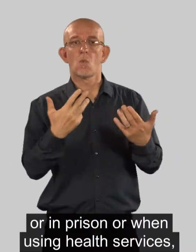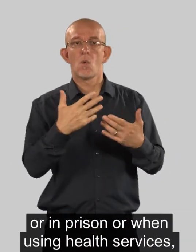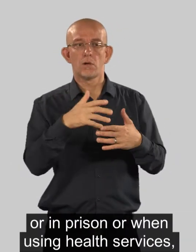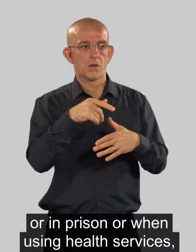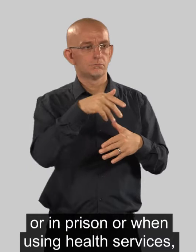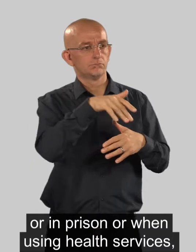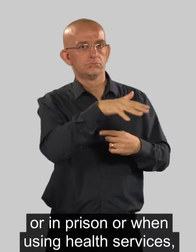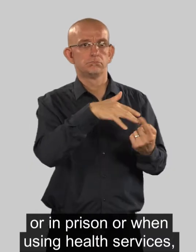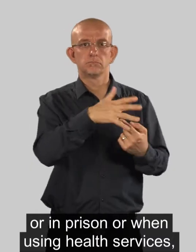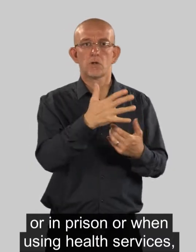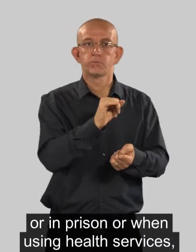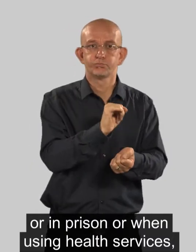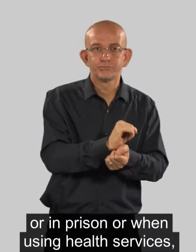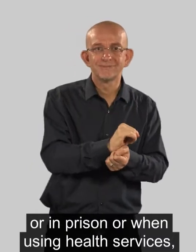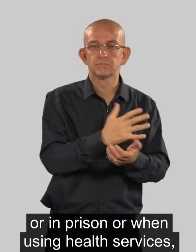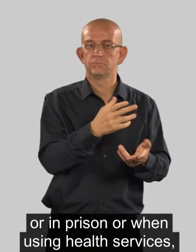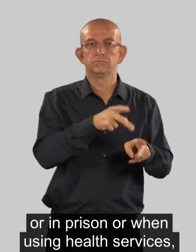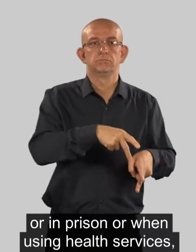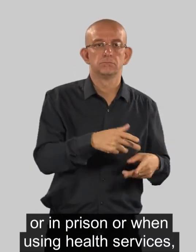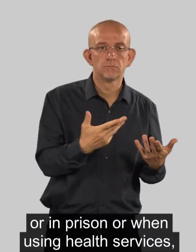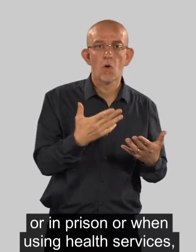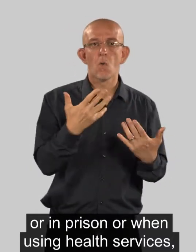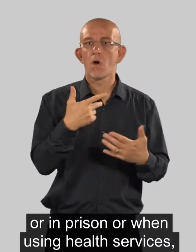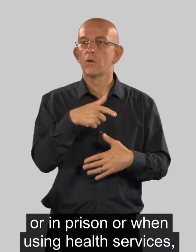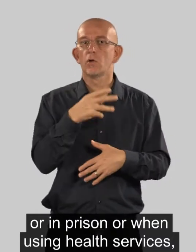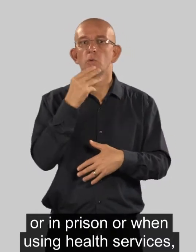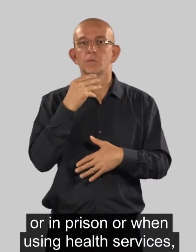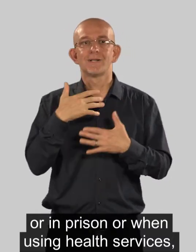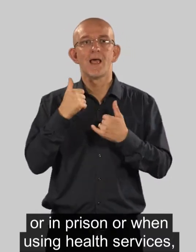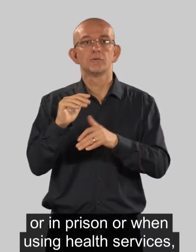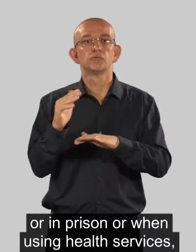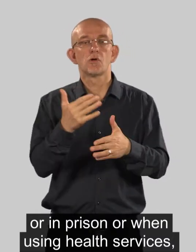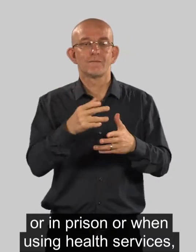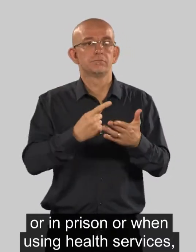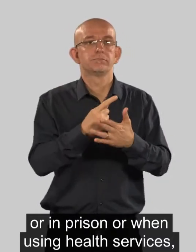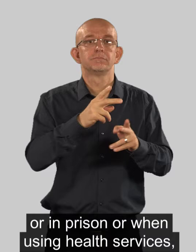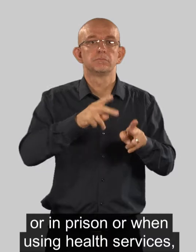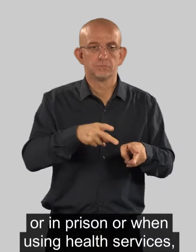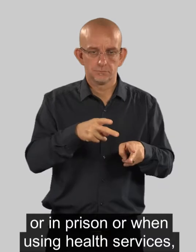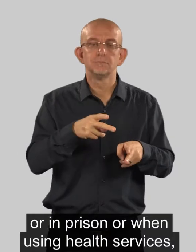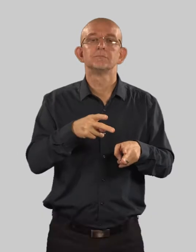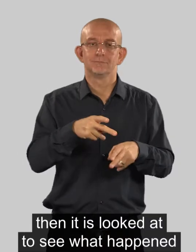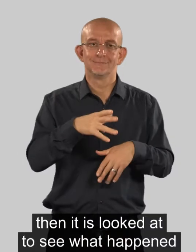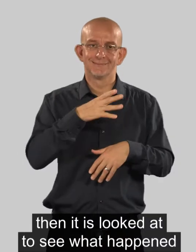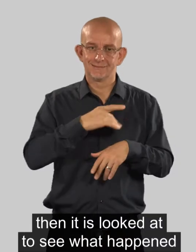prison, or when using health services, then it is looked at to see what